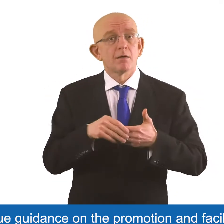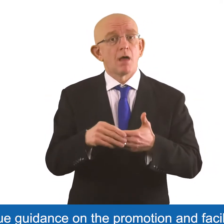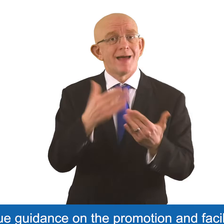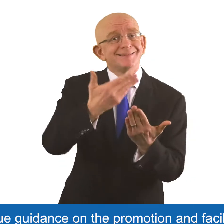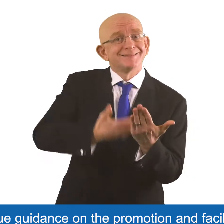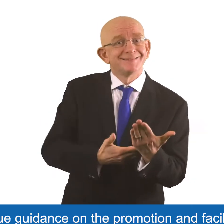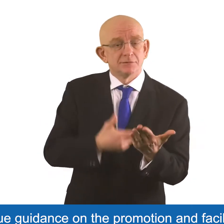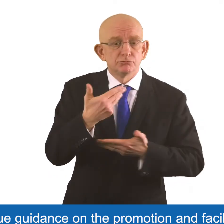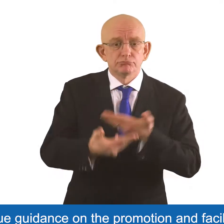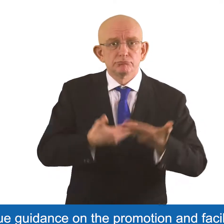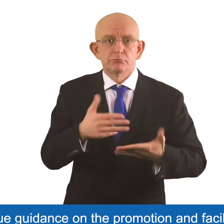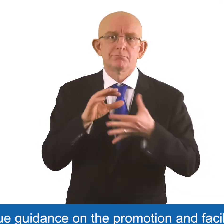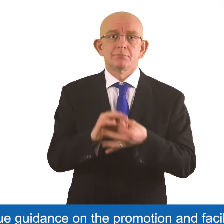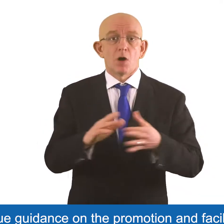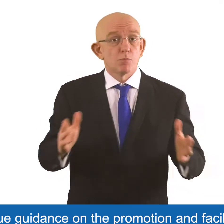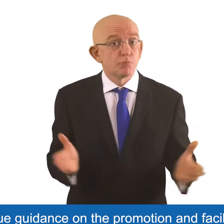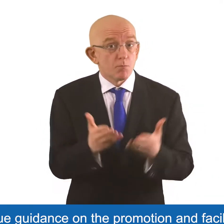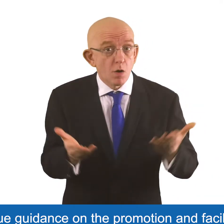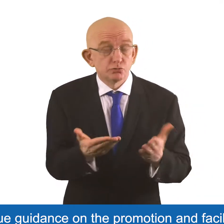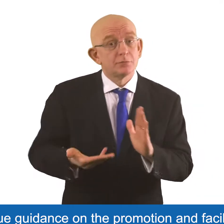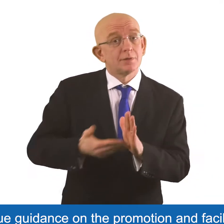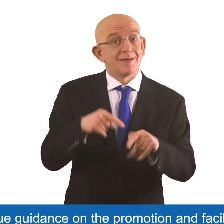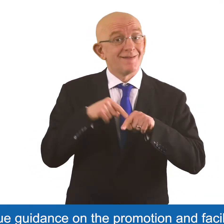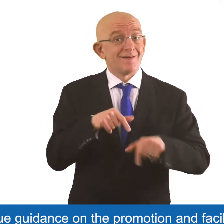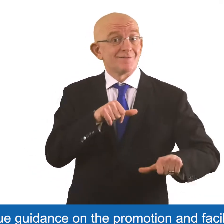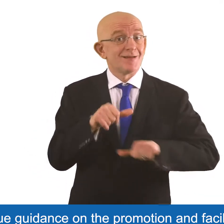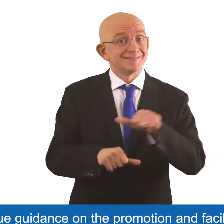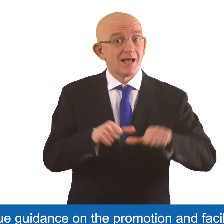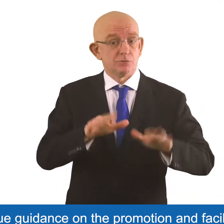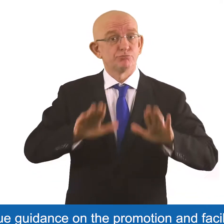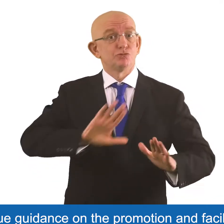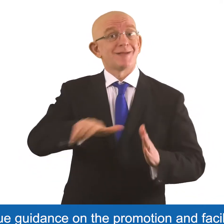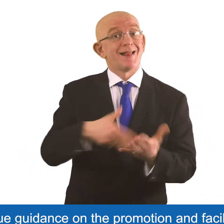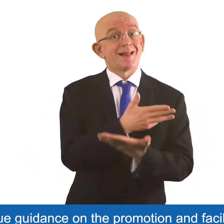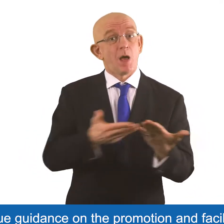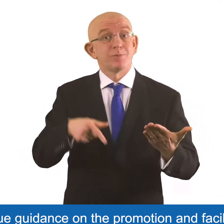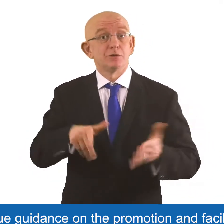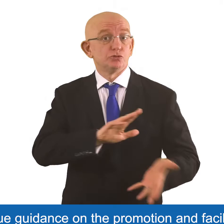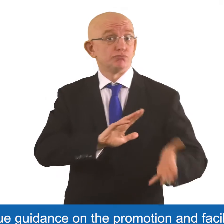to issue guidance on the promotion and facilitation of the use of British Sign Language.